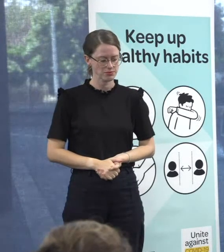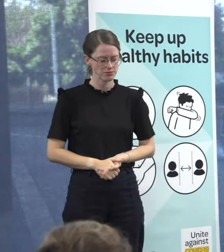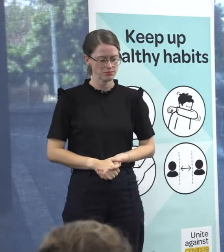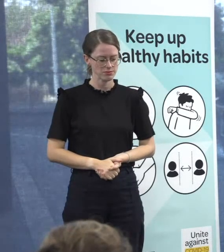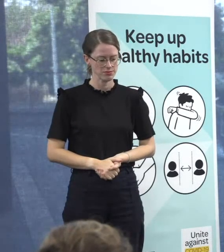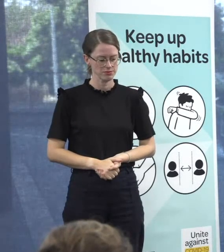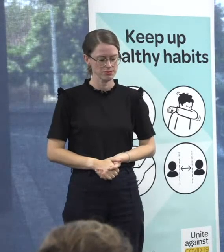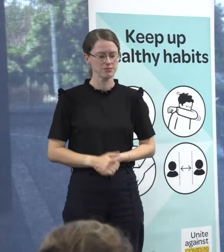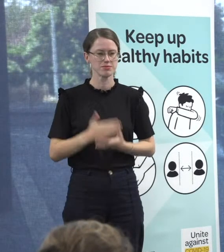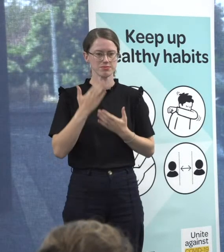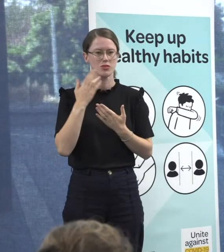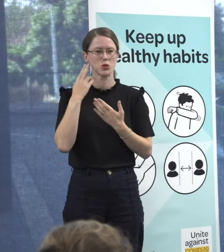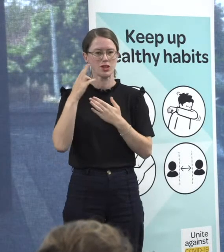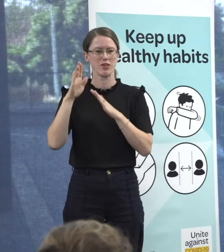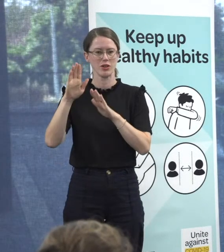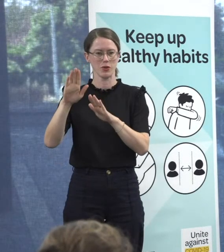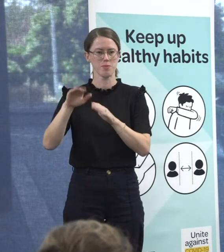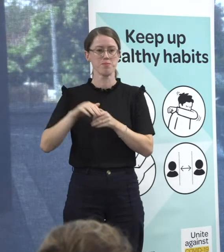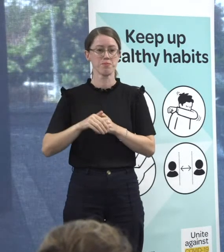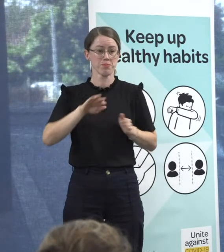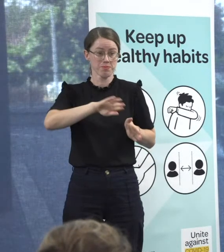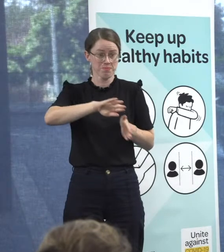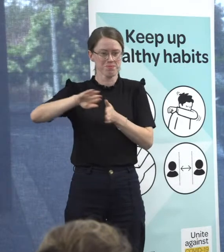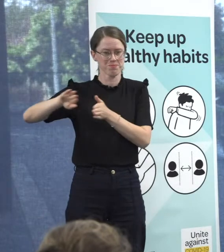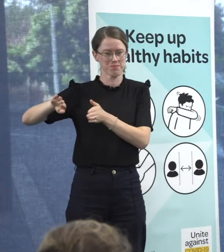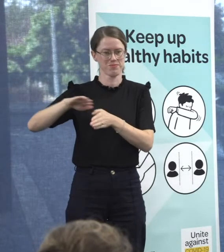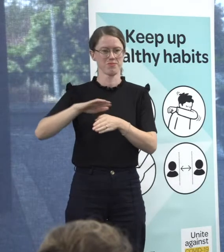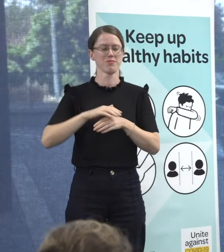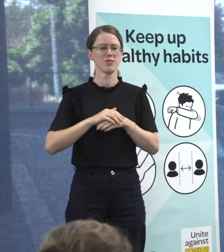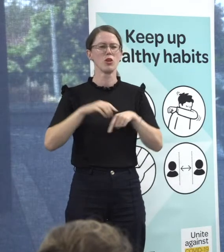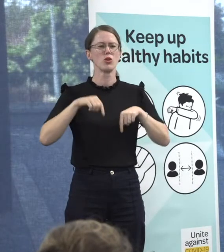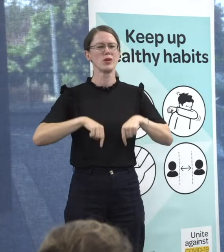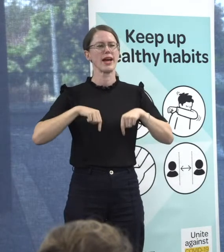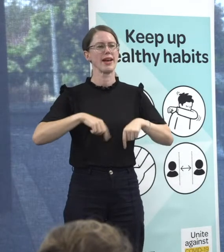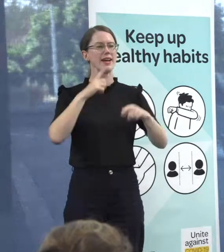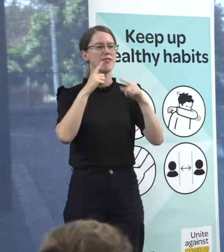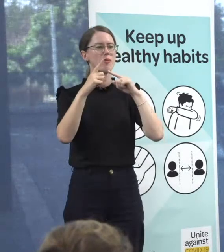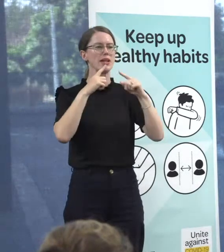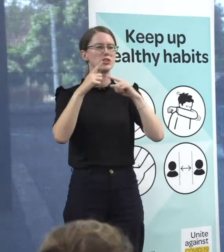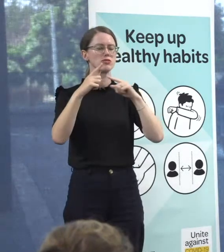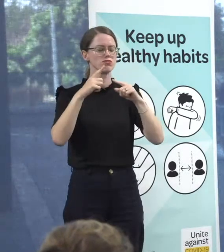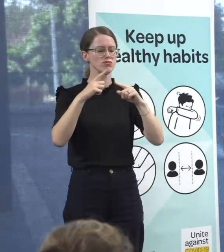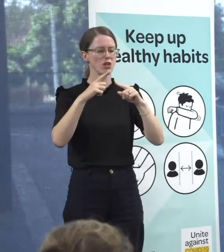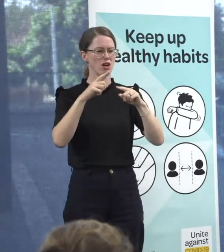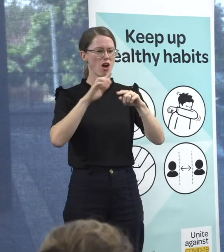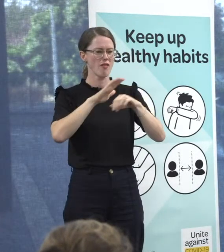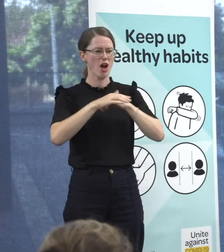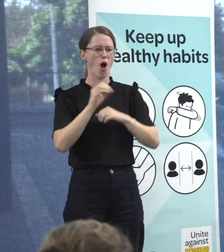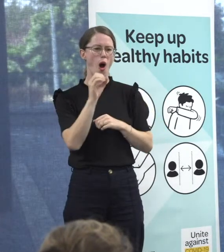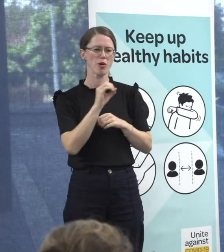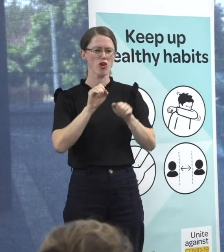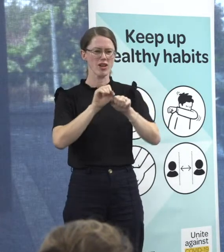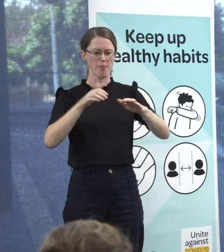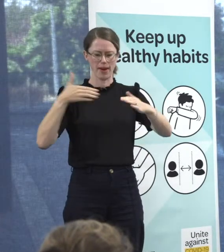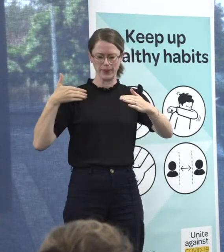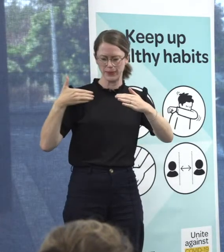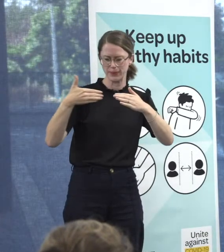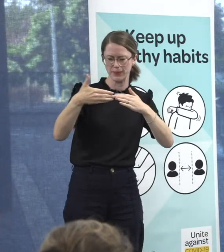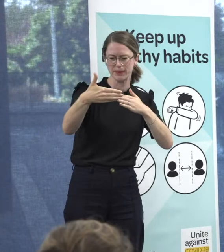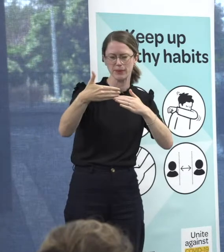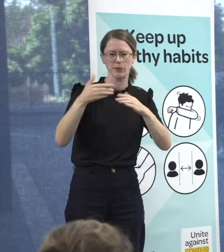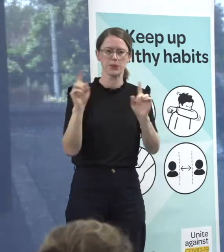Deaf Aotearoa. So today I want to provide a bit of an overview and assessment of where the Omicron outbreak is